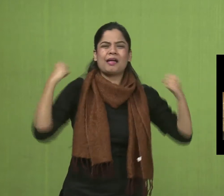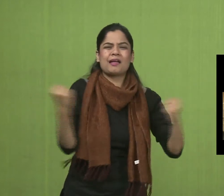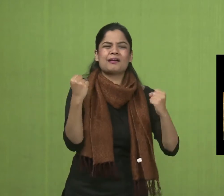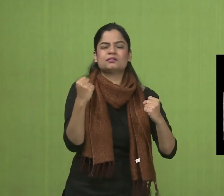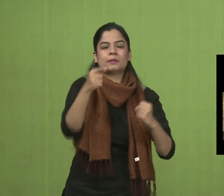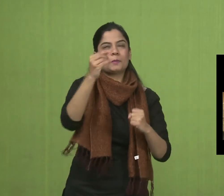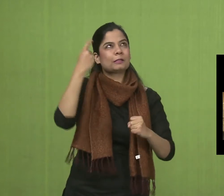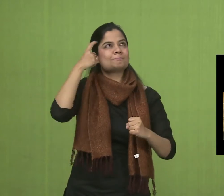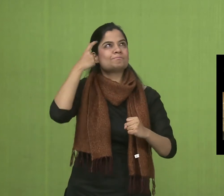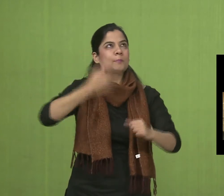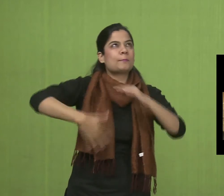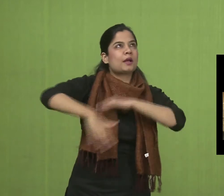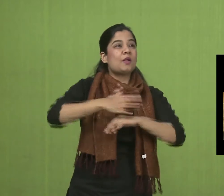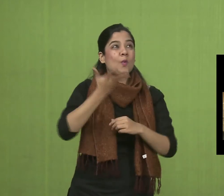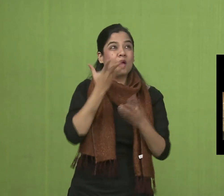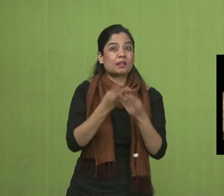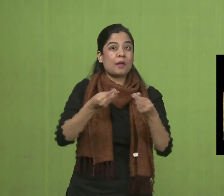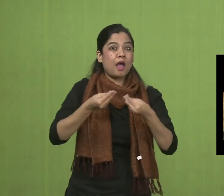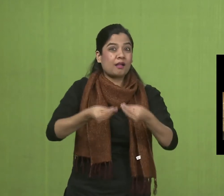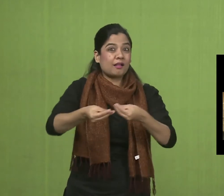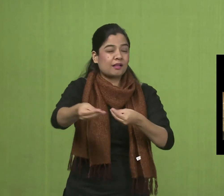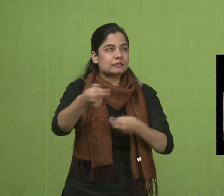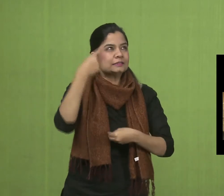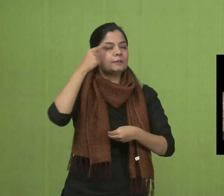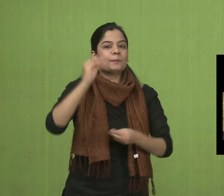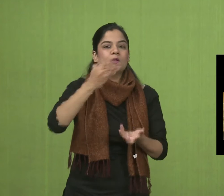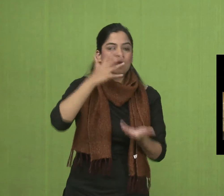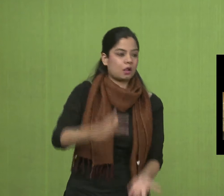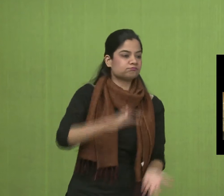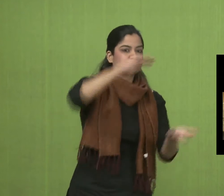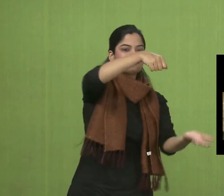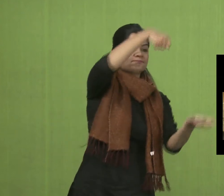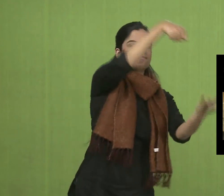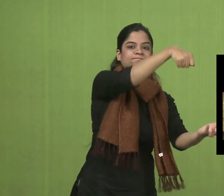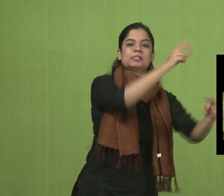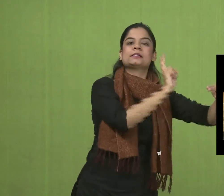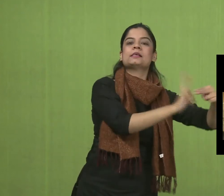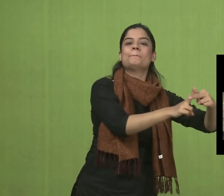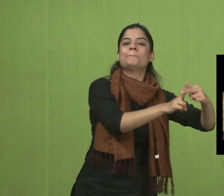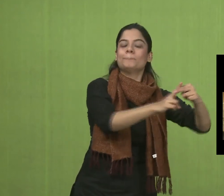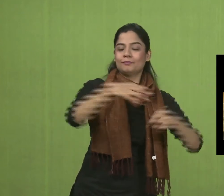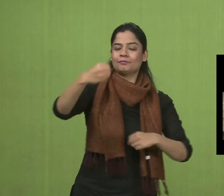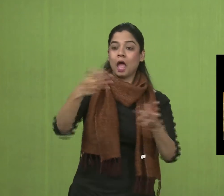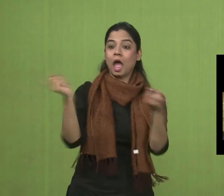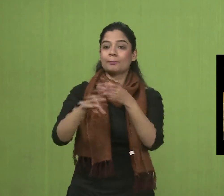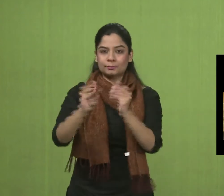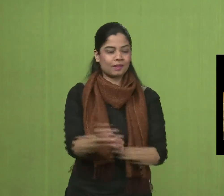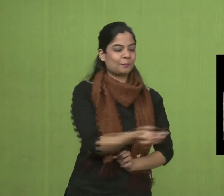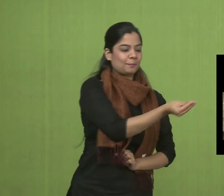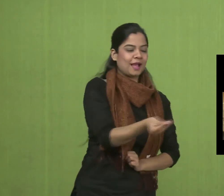can plan accordingly. If you don't have a 24-hour supply of the water, keep water storage close to your kitchen